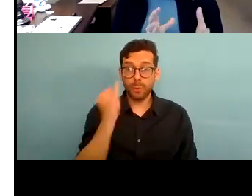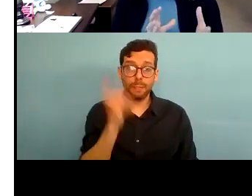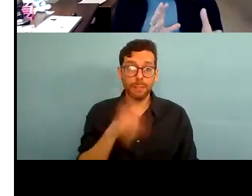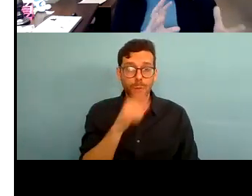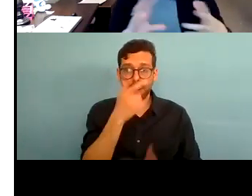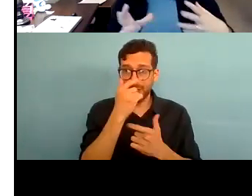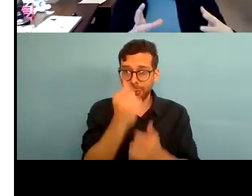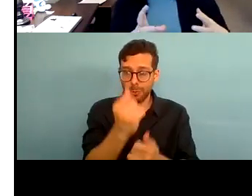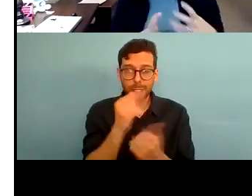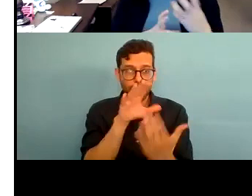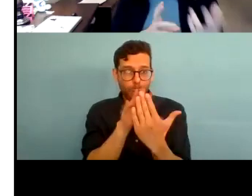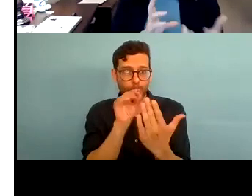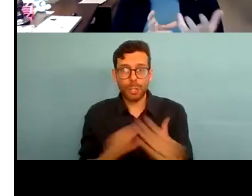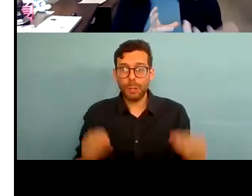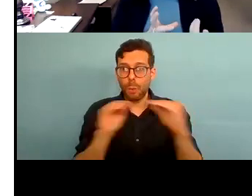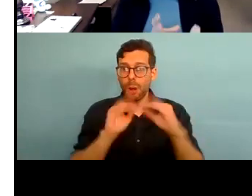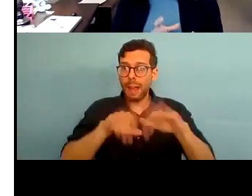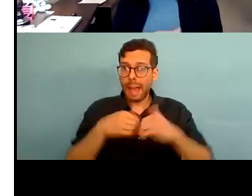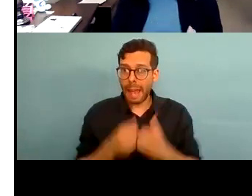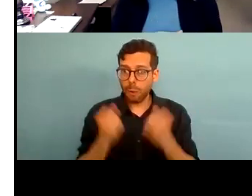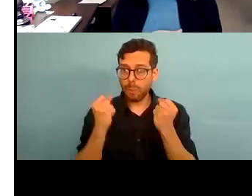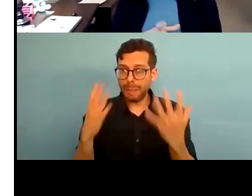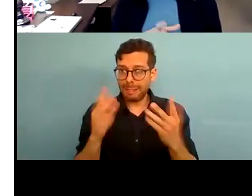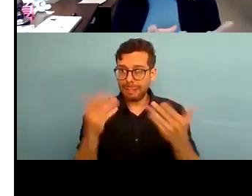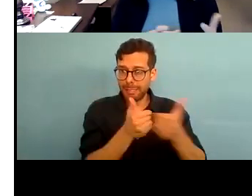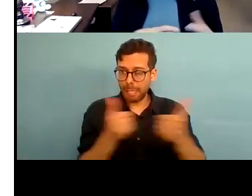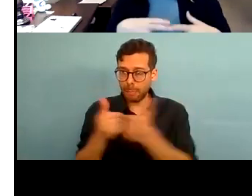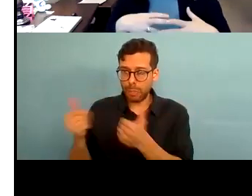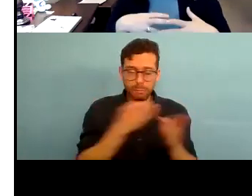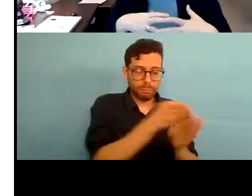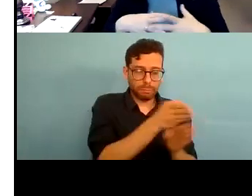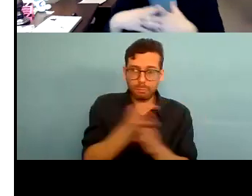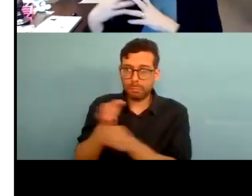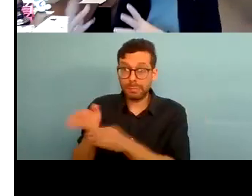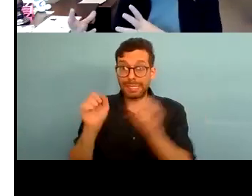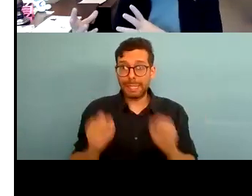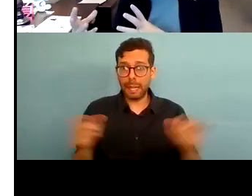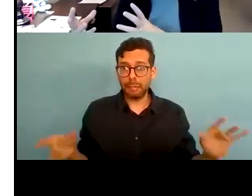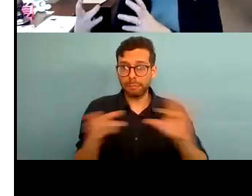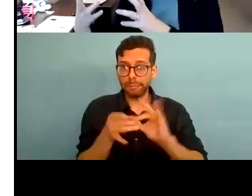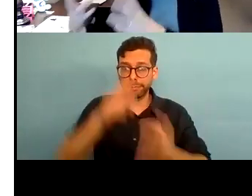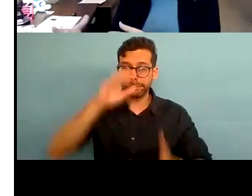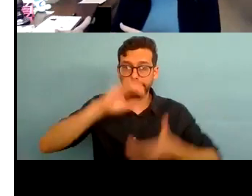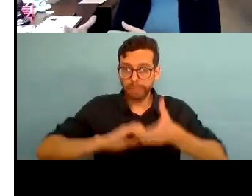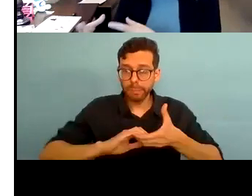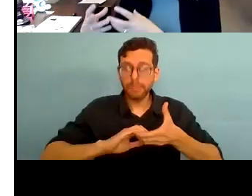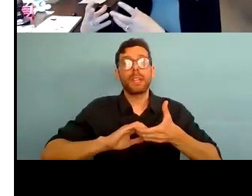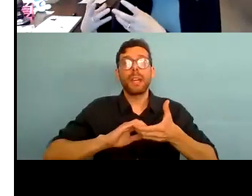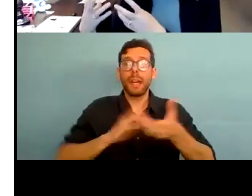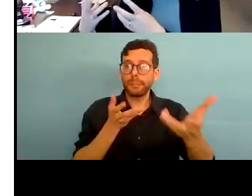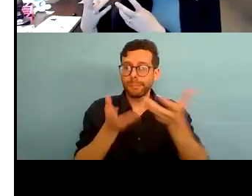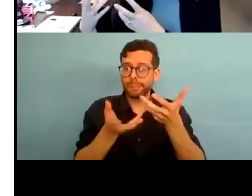partner across disciplines and really work on learning more about medical conditions, or work with your colleagues